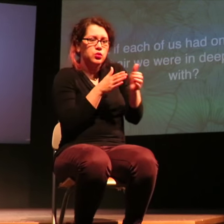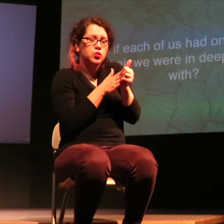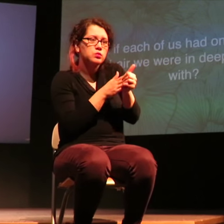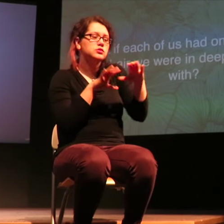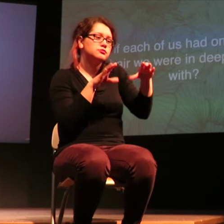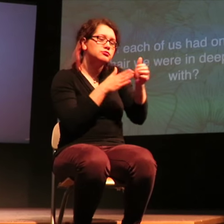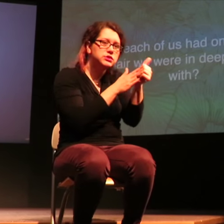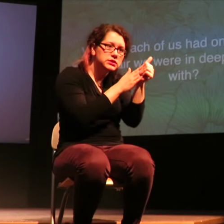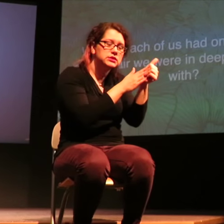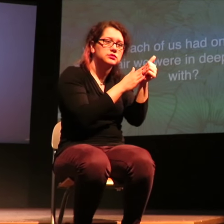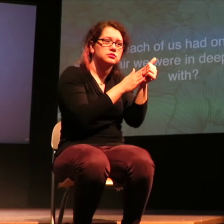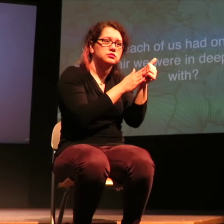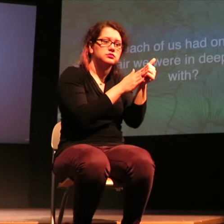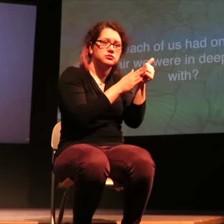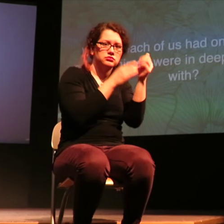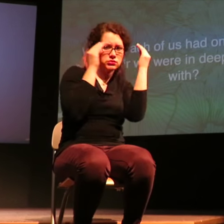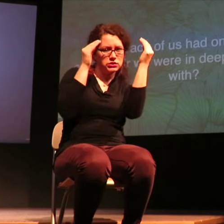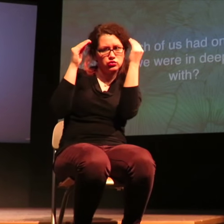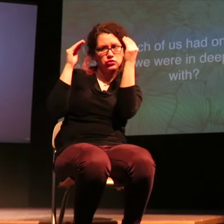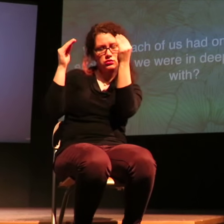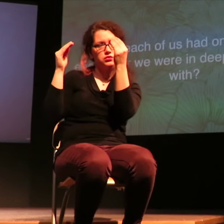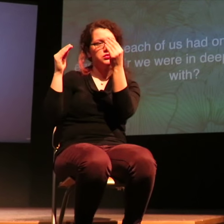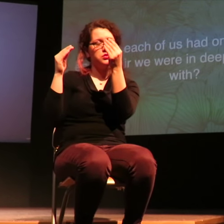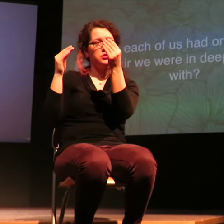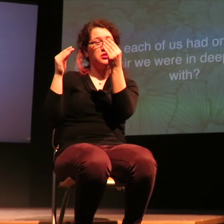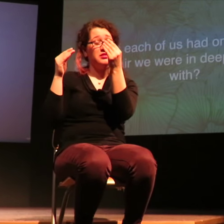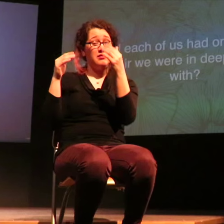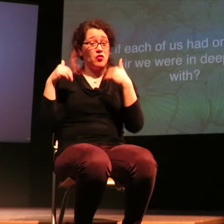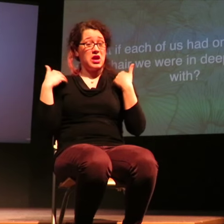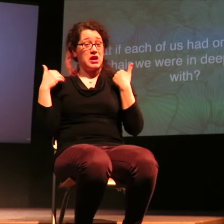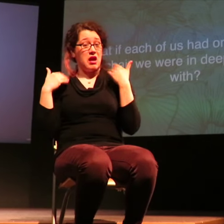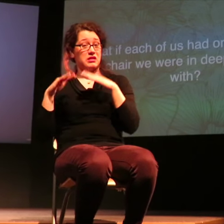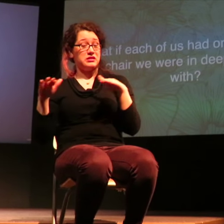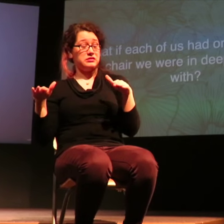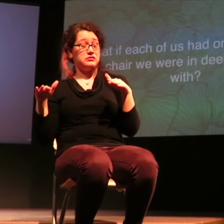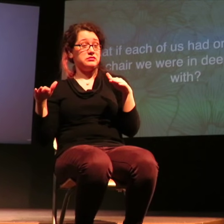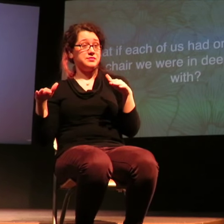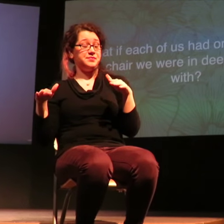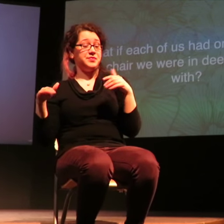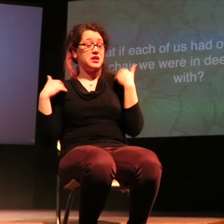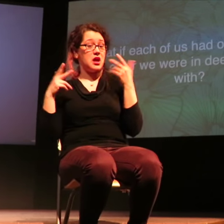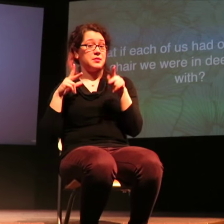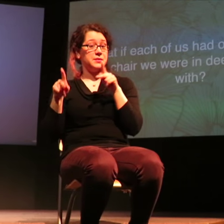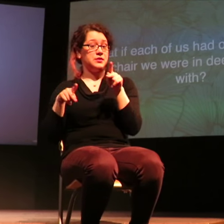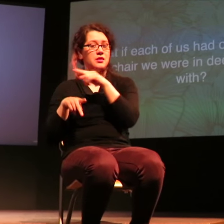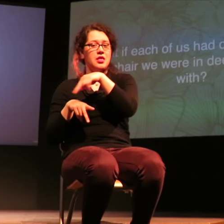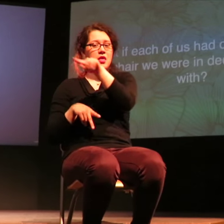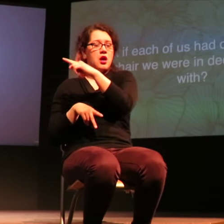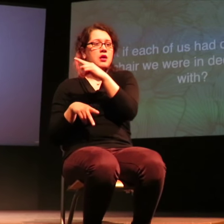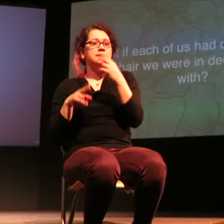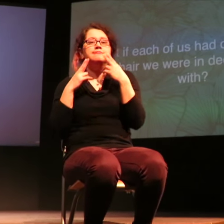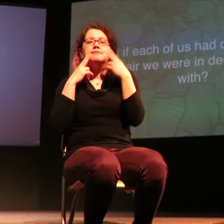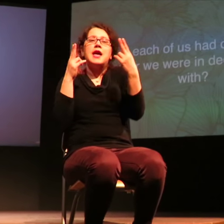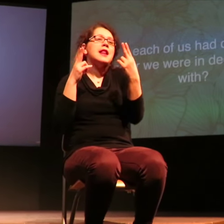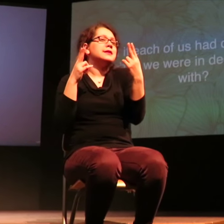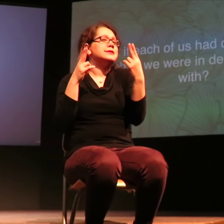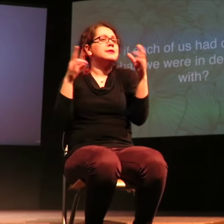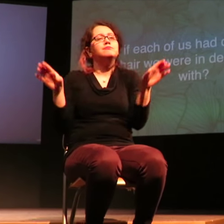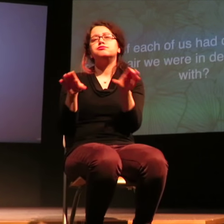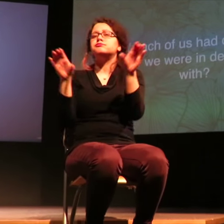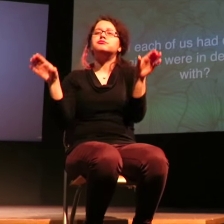be through that context. But for younger people, I've often found that it's through their innocent whimsy, their